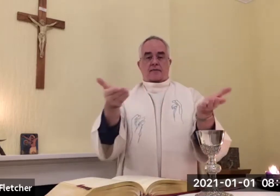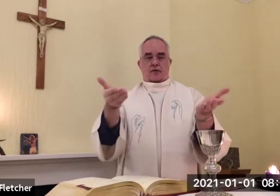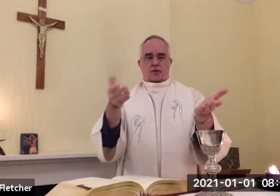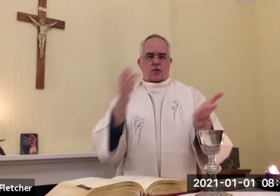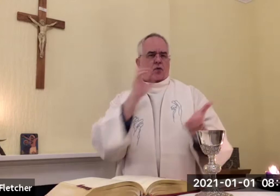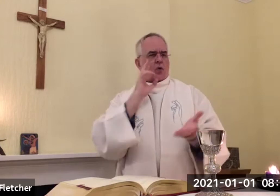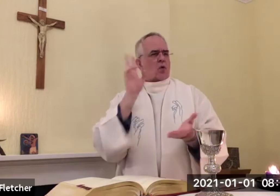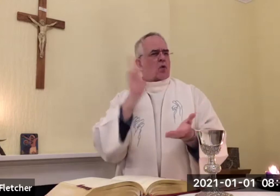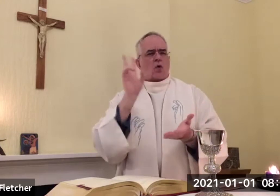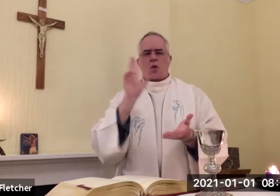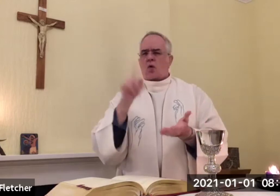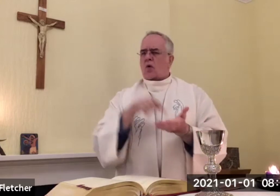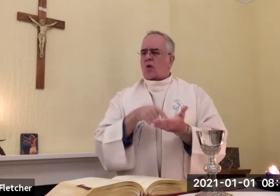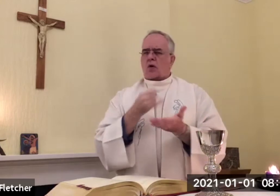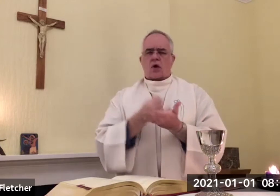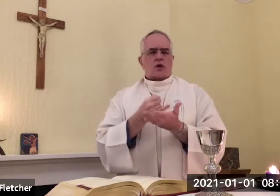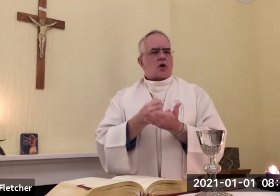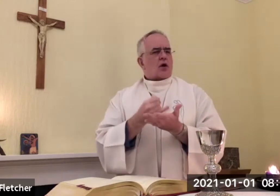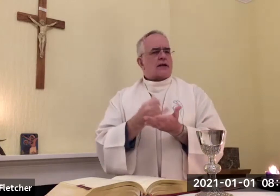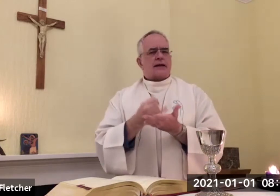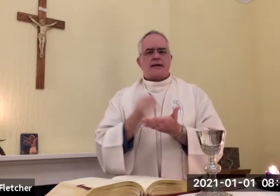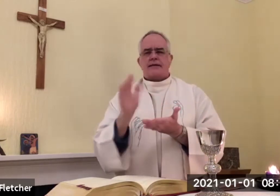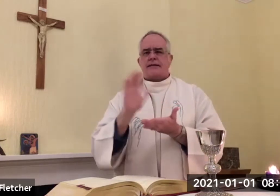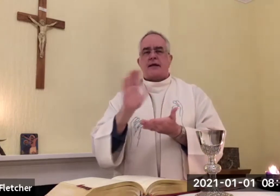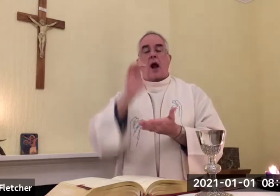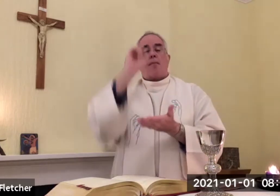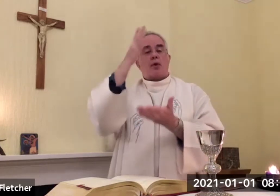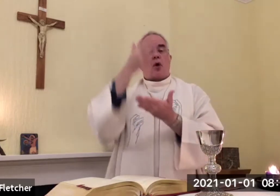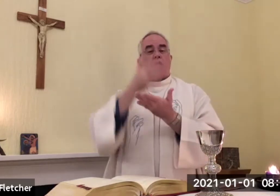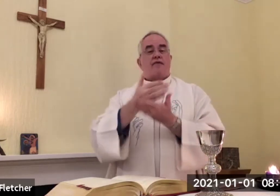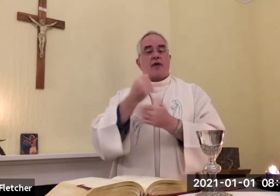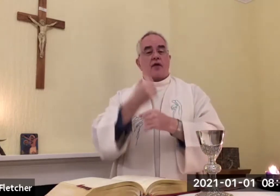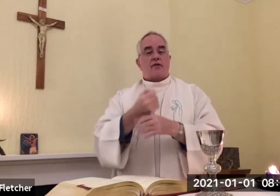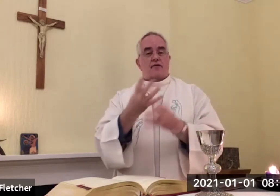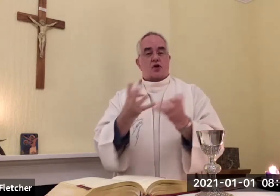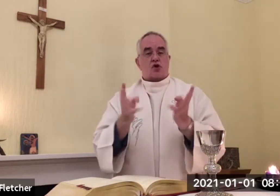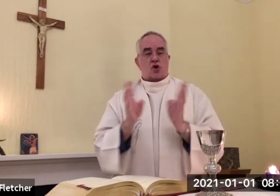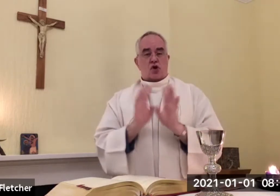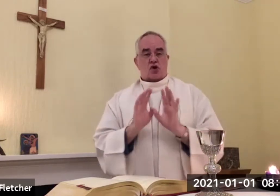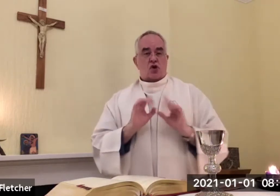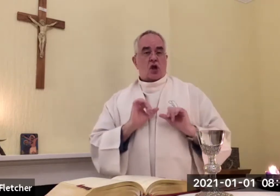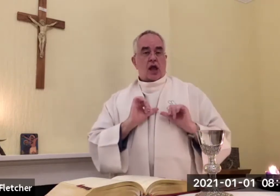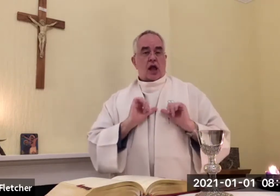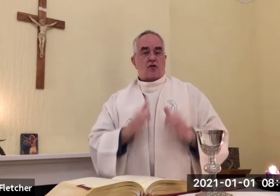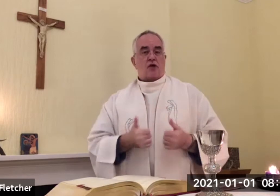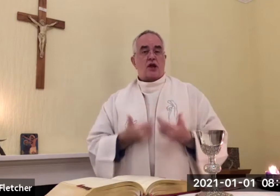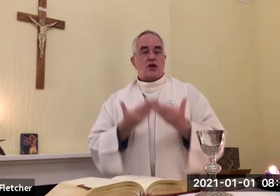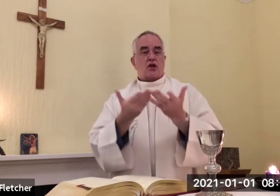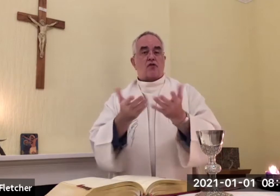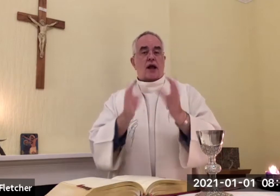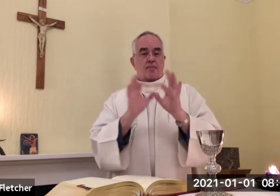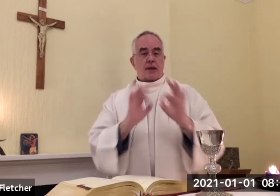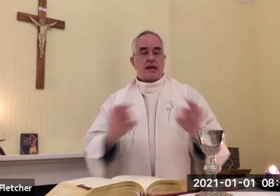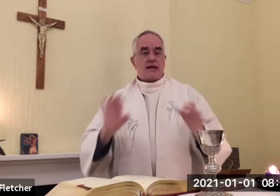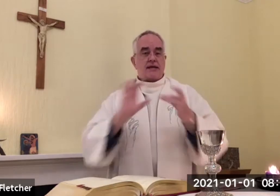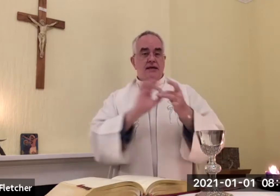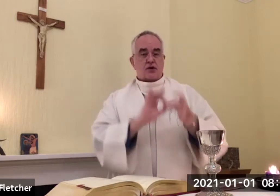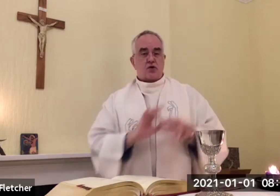you. Look back on our sins, become the face of your church, and gradually grant peace and